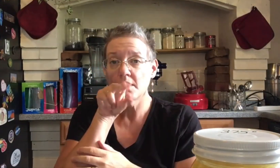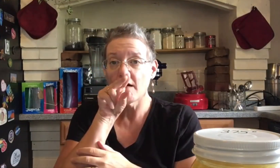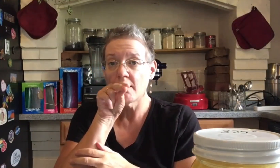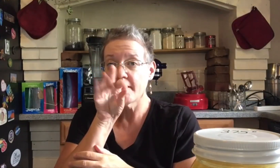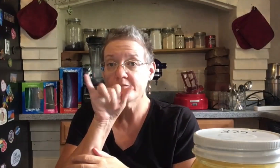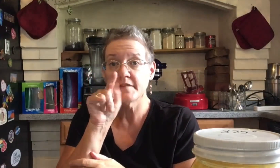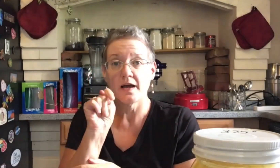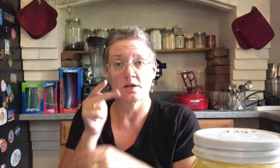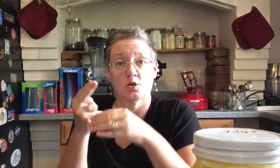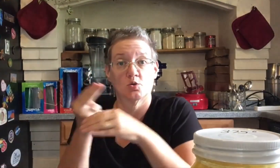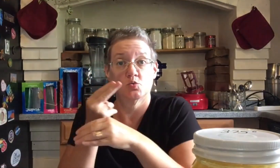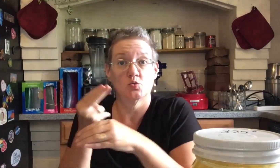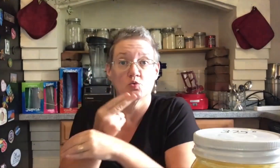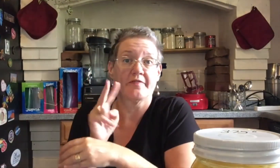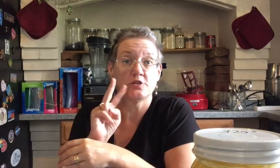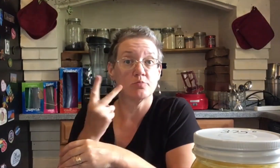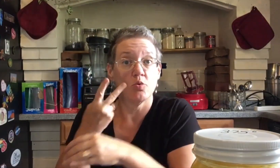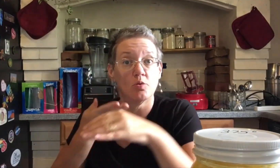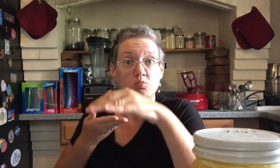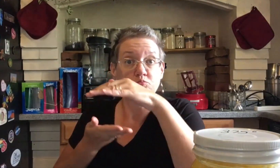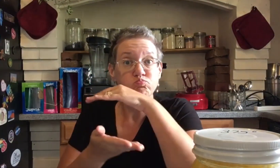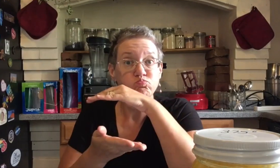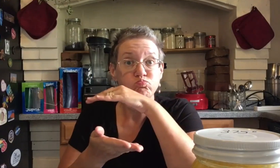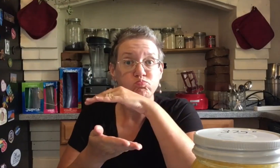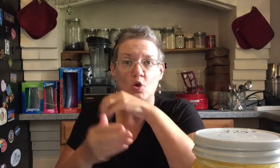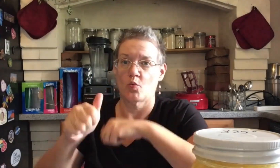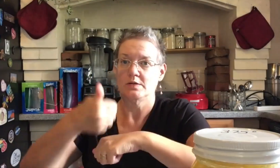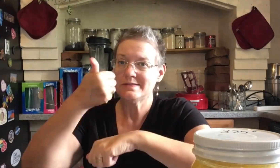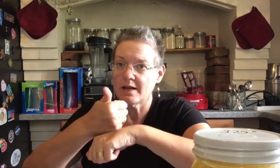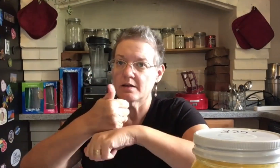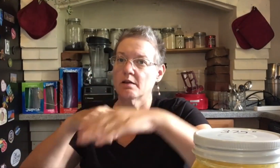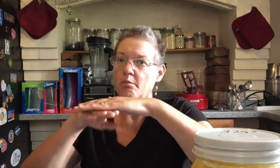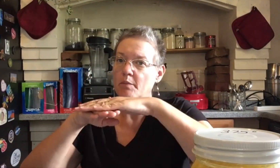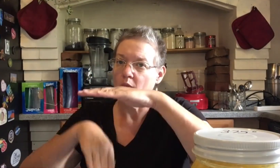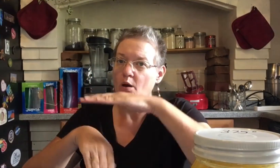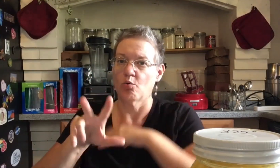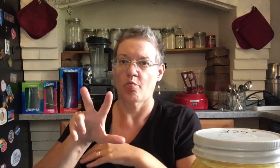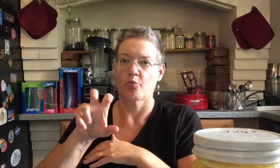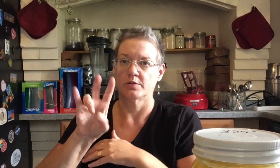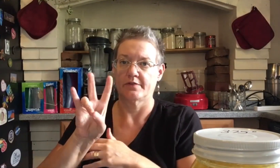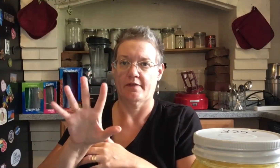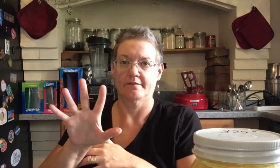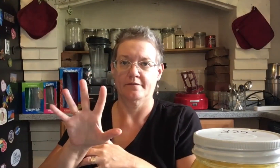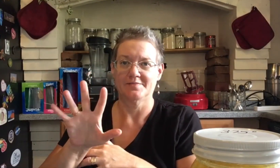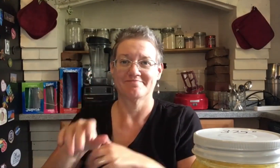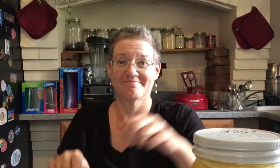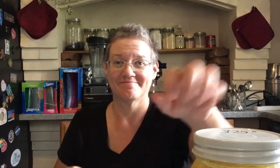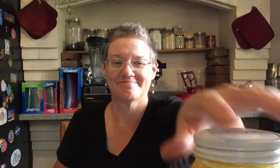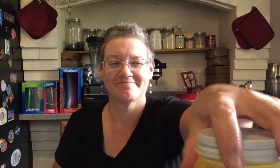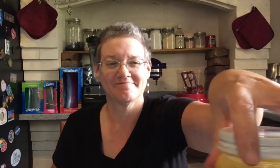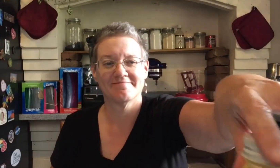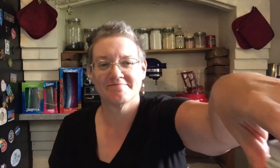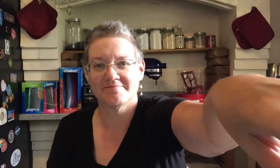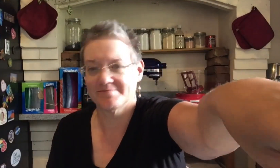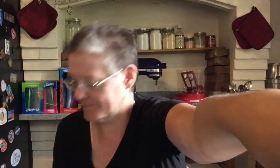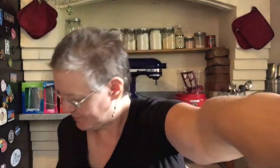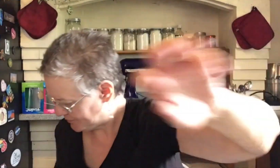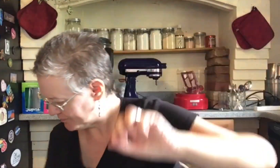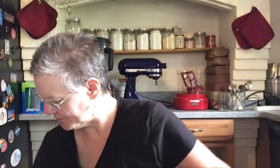So for example, if you are going to roast vegetables with duck fat, you would want to set the oven below